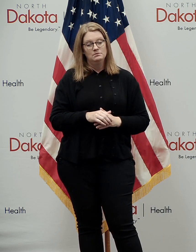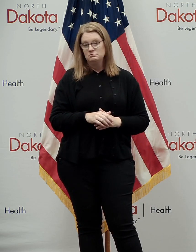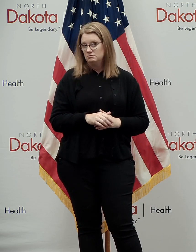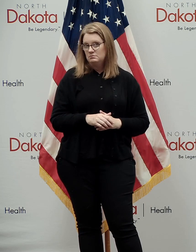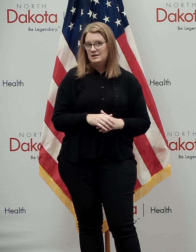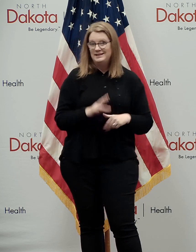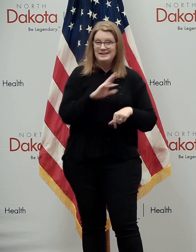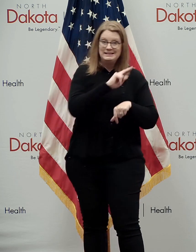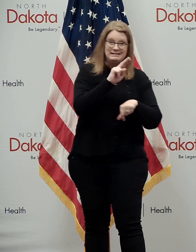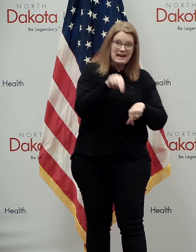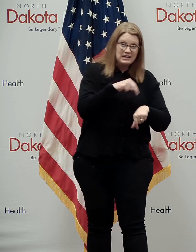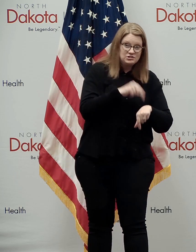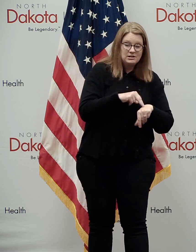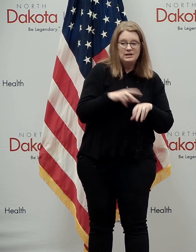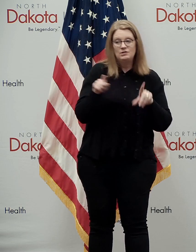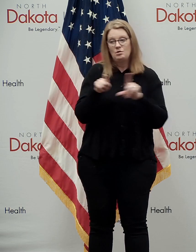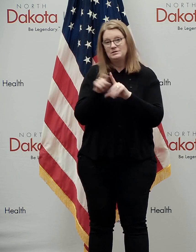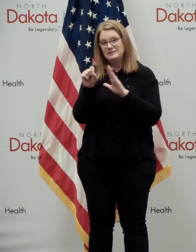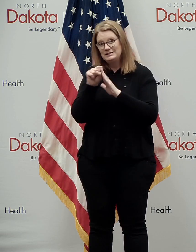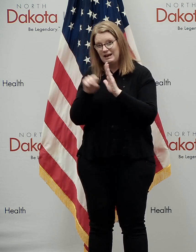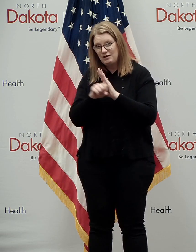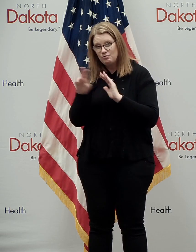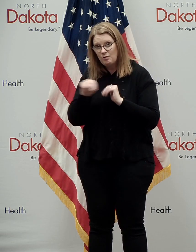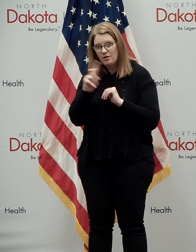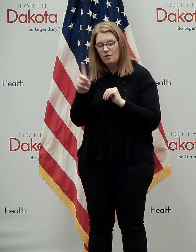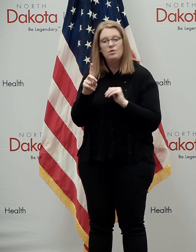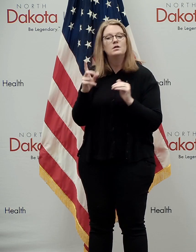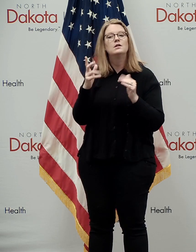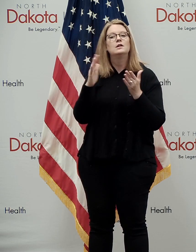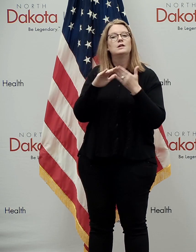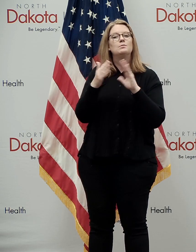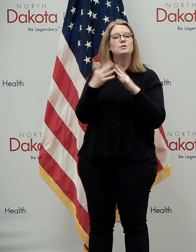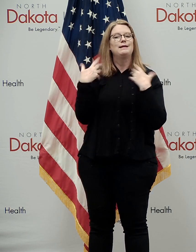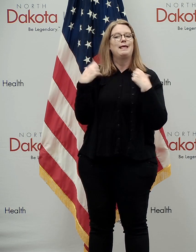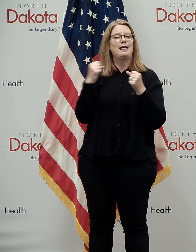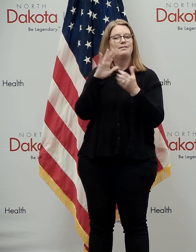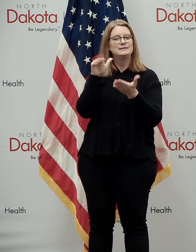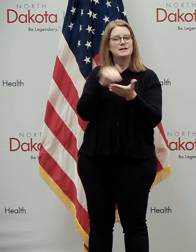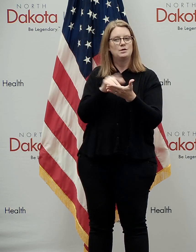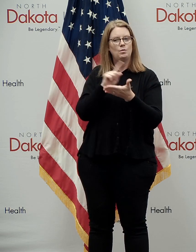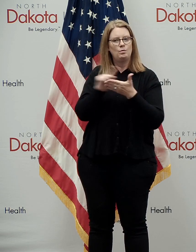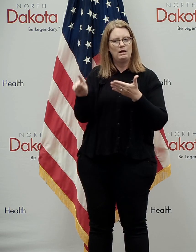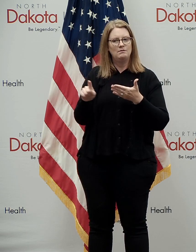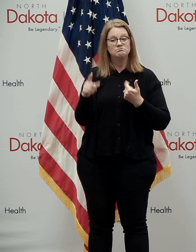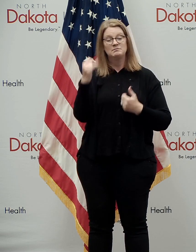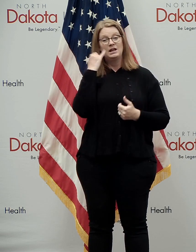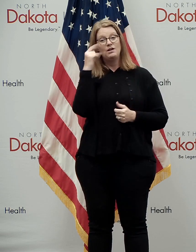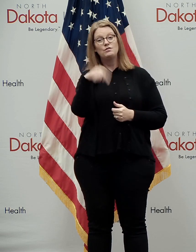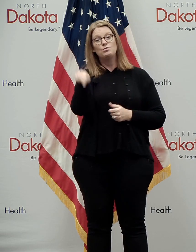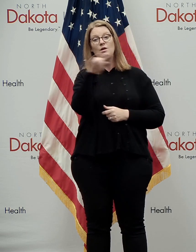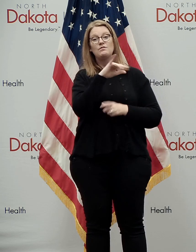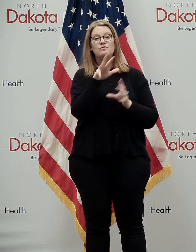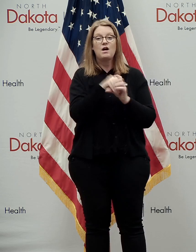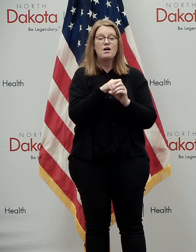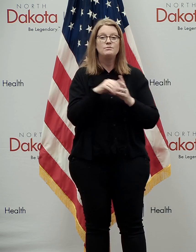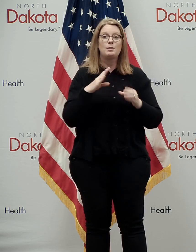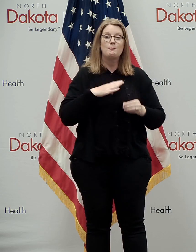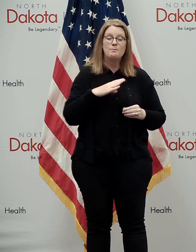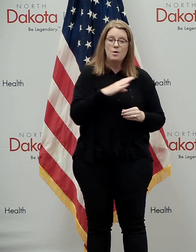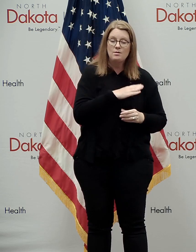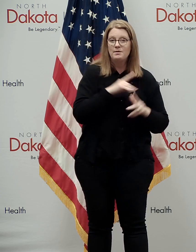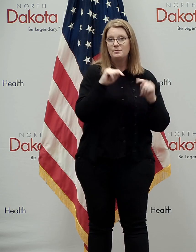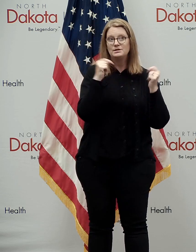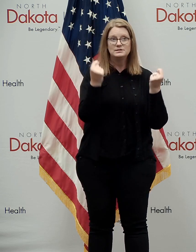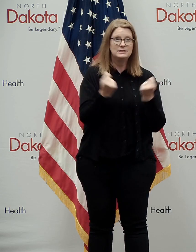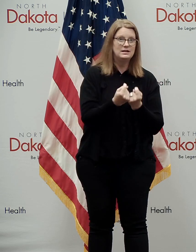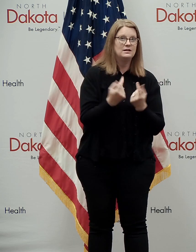nationally and in state of North Dakota, Community Health Care Center Week has been declared. Thank you if you're a board member, a team member, or someone